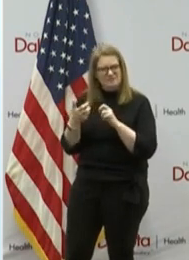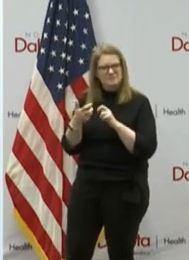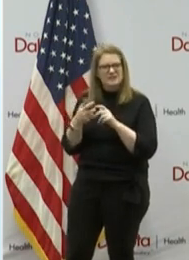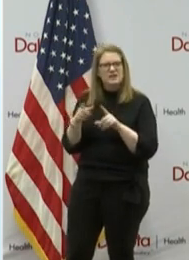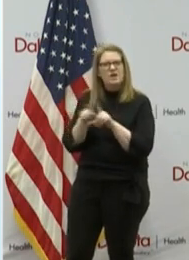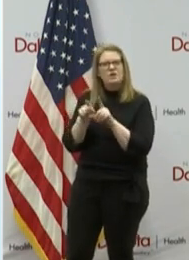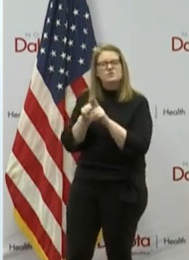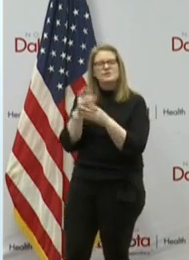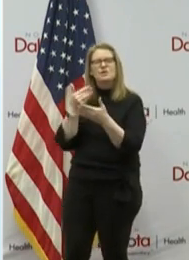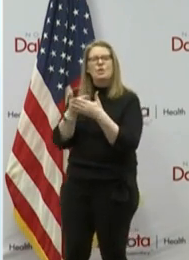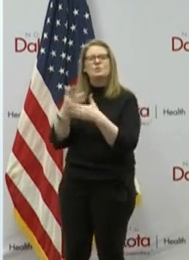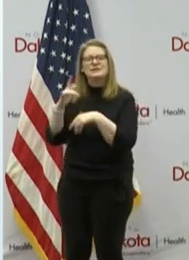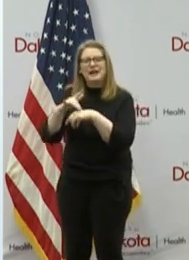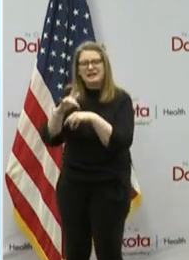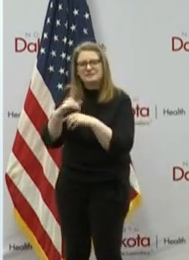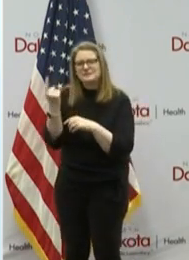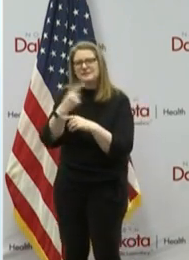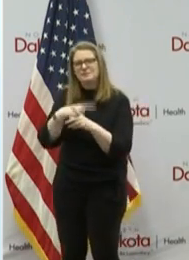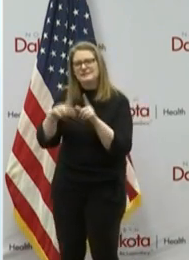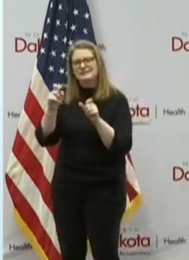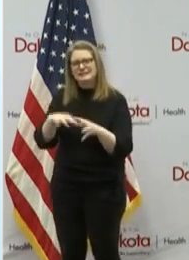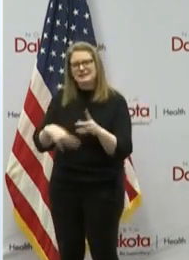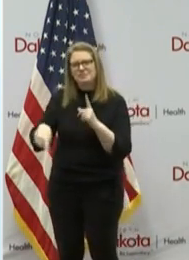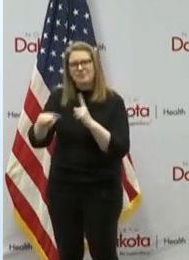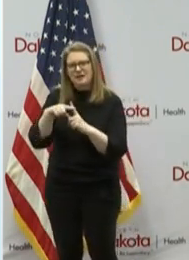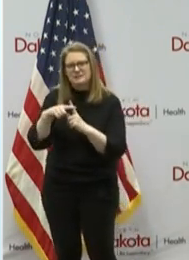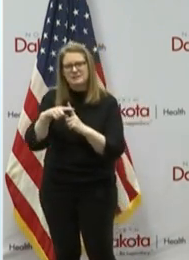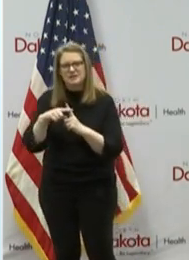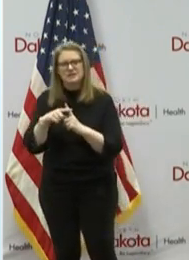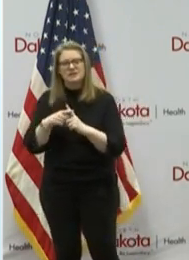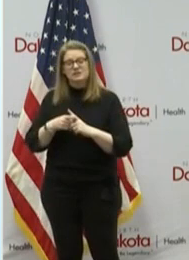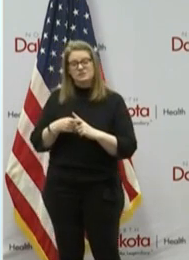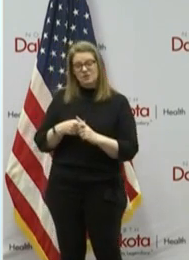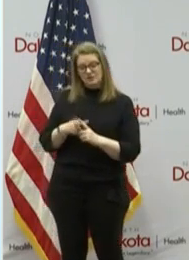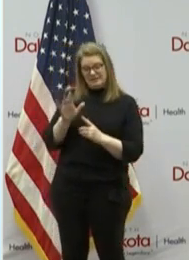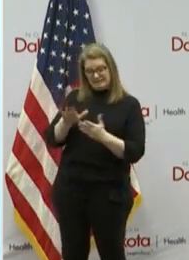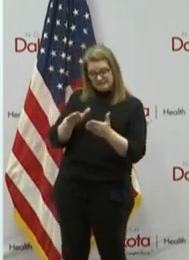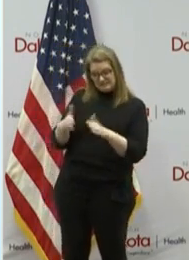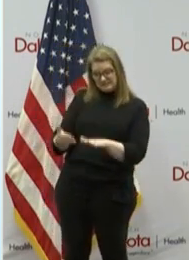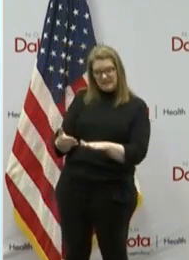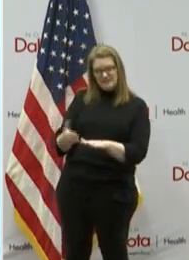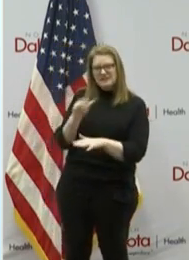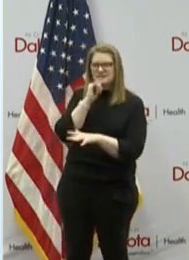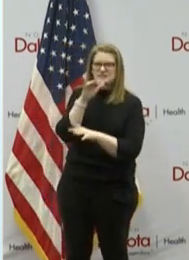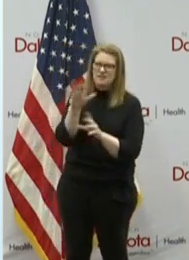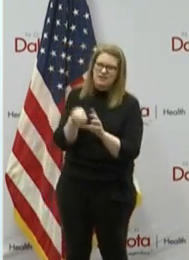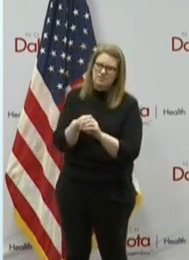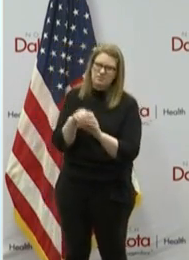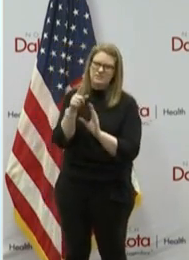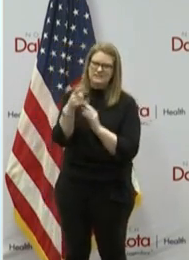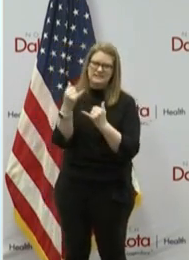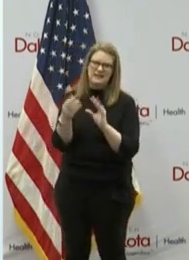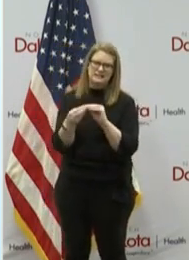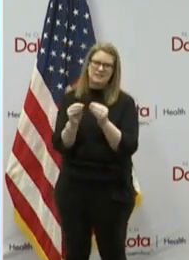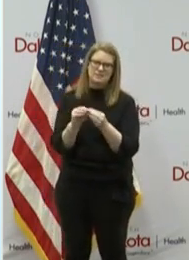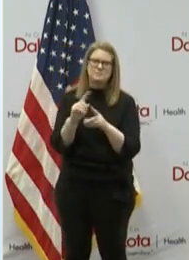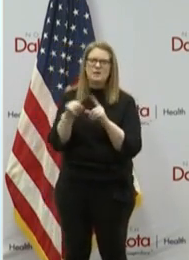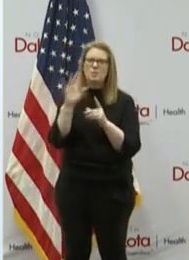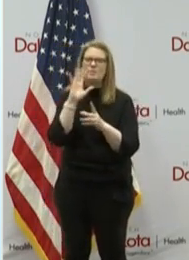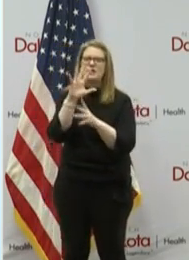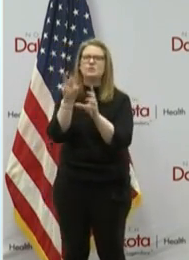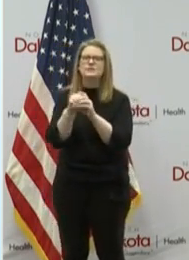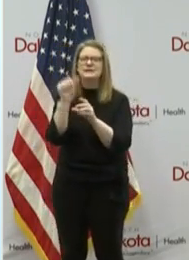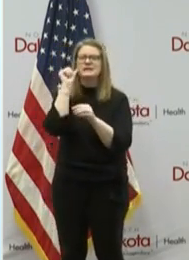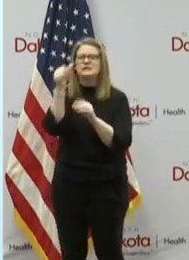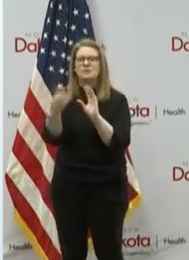who had tested positive. His passing is not reflected in today's report, but it will be in tomorrow's. So at least right now, we can